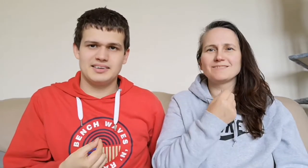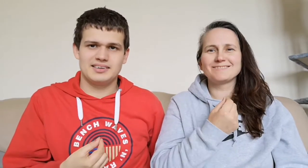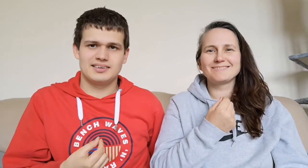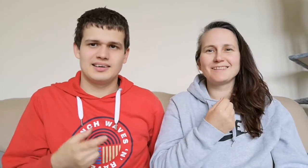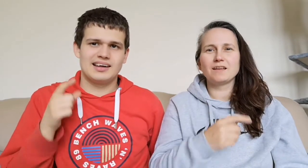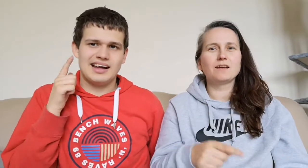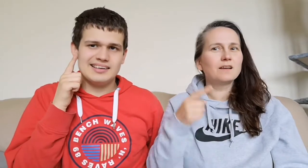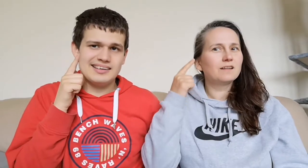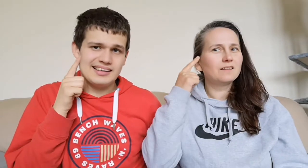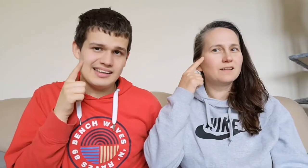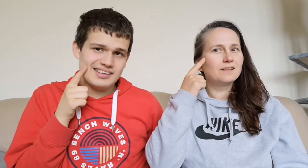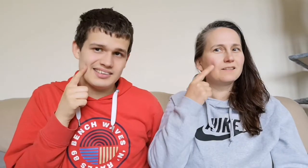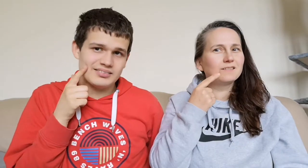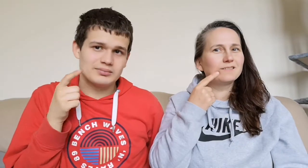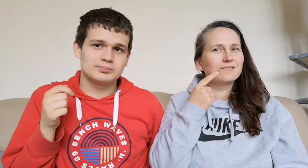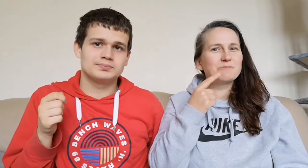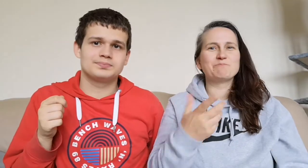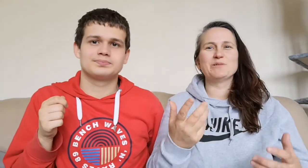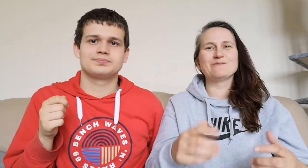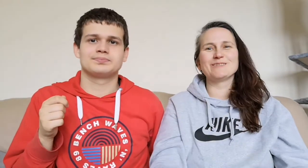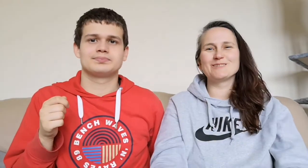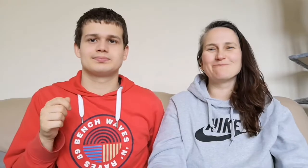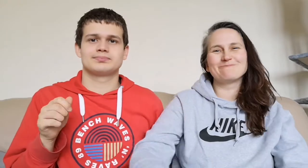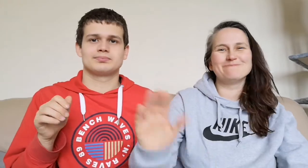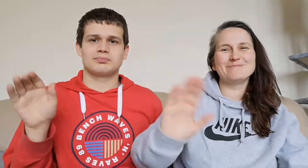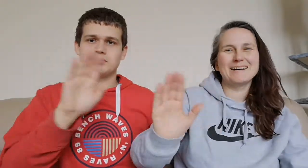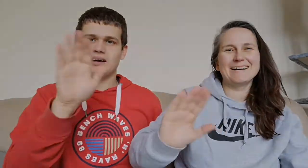and lady. Perfect. Bye.